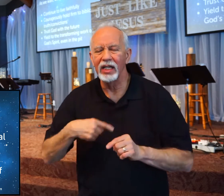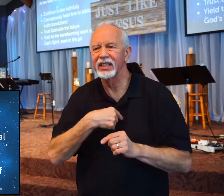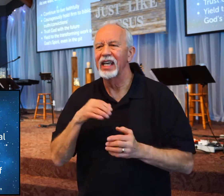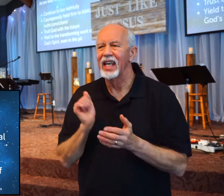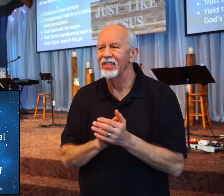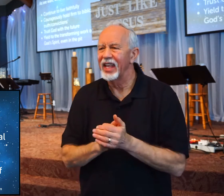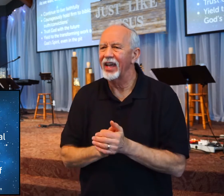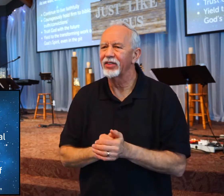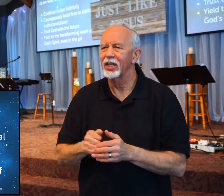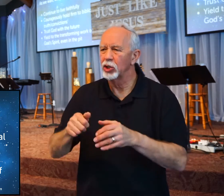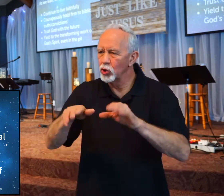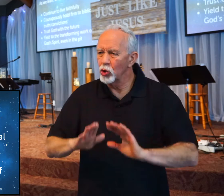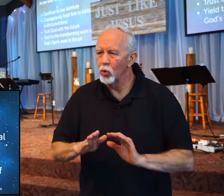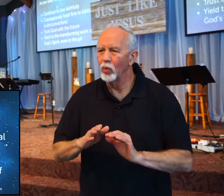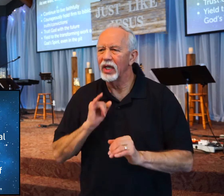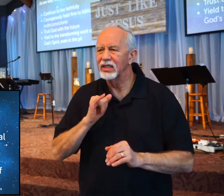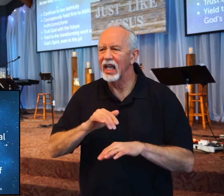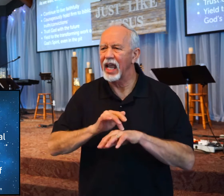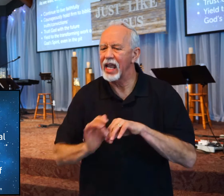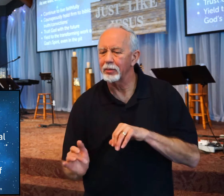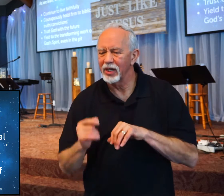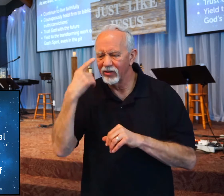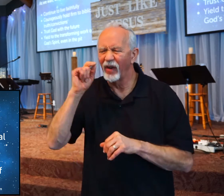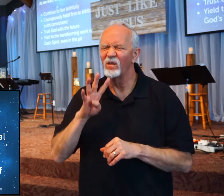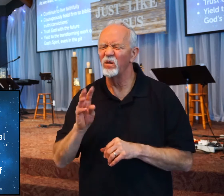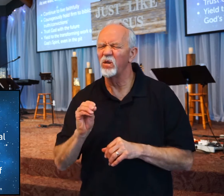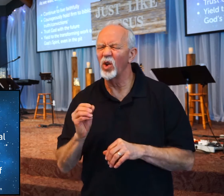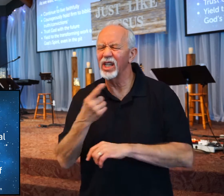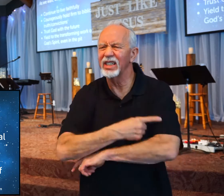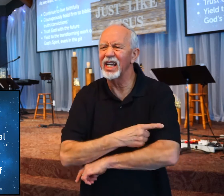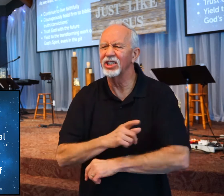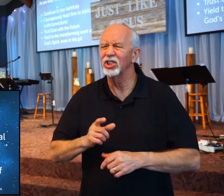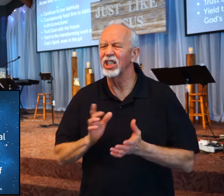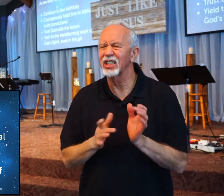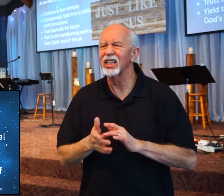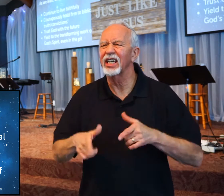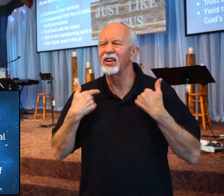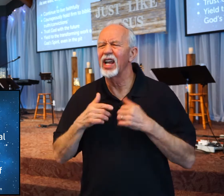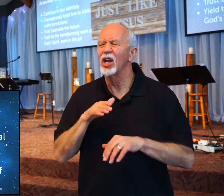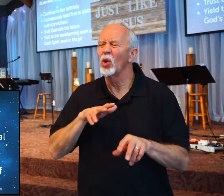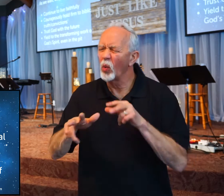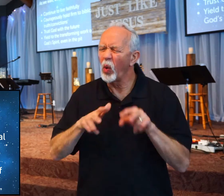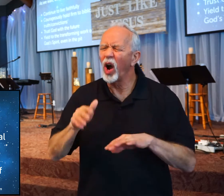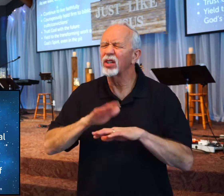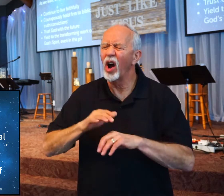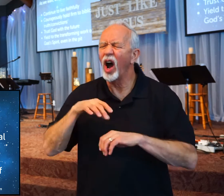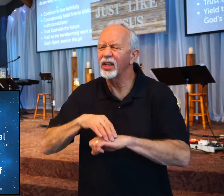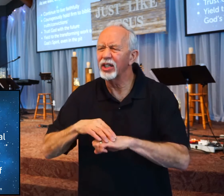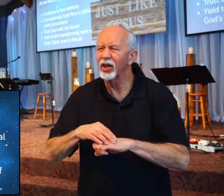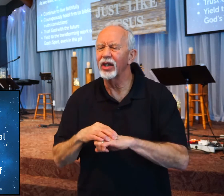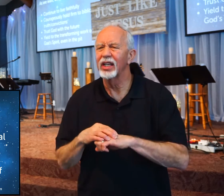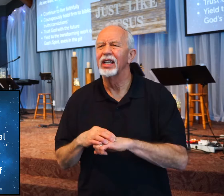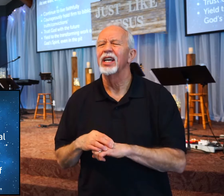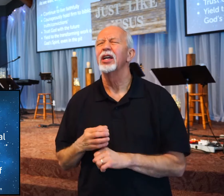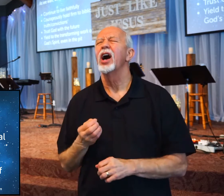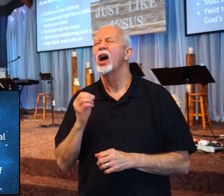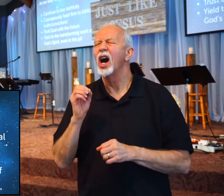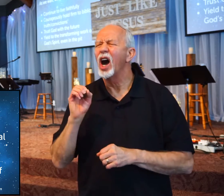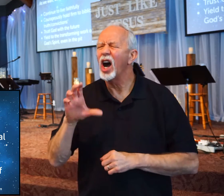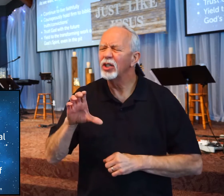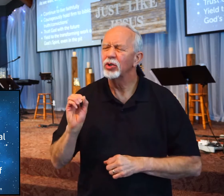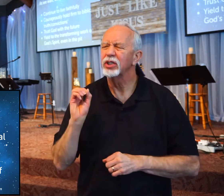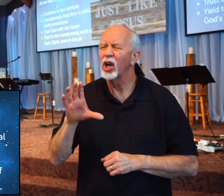the tomb was empty. And for 40 days, Jesus lived and walked on the face of the earth, seen by hundreds of